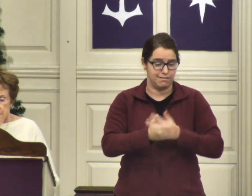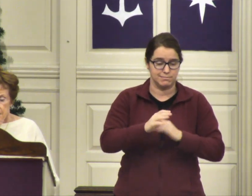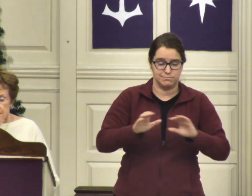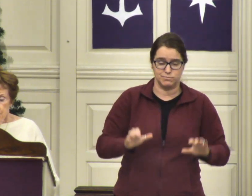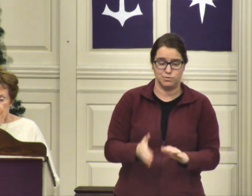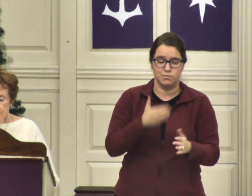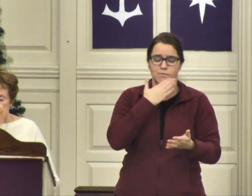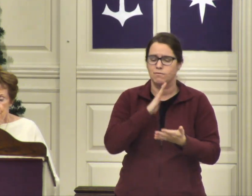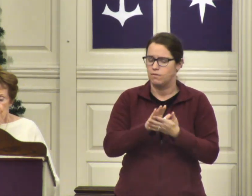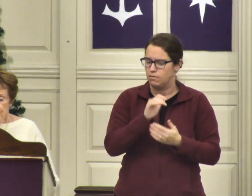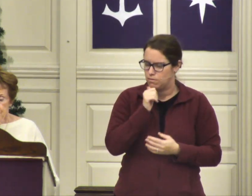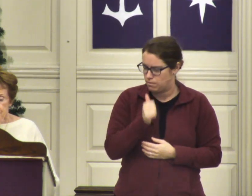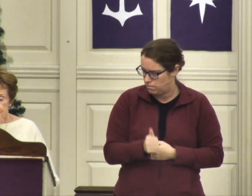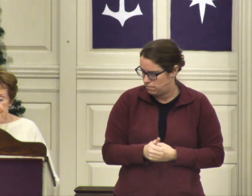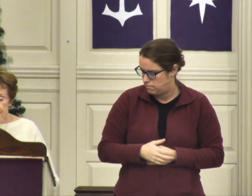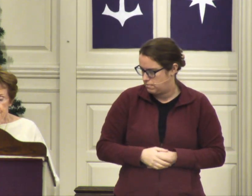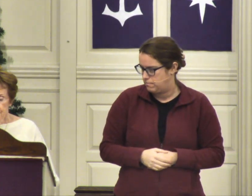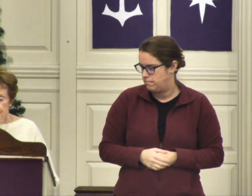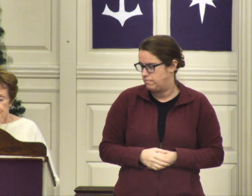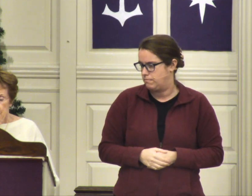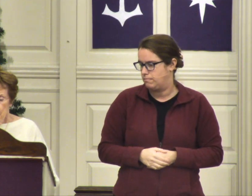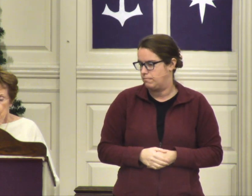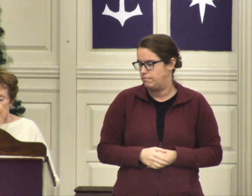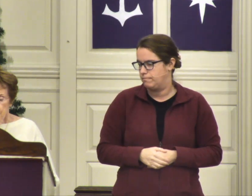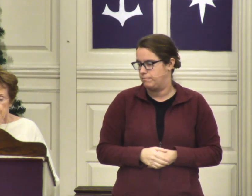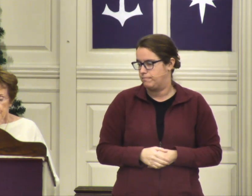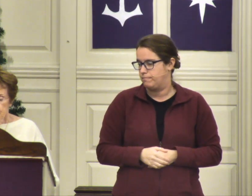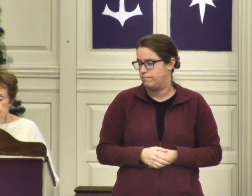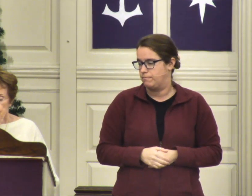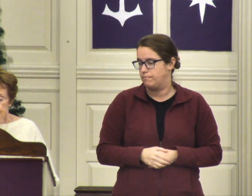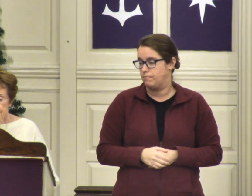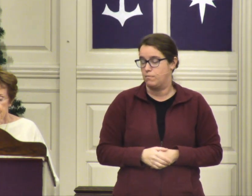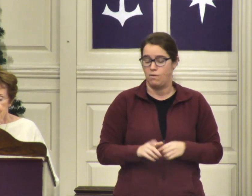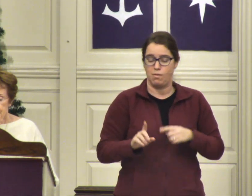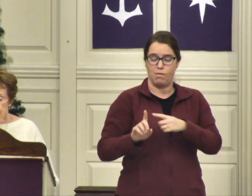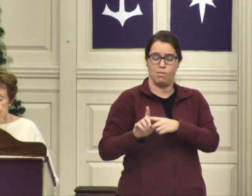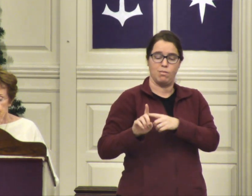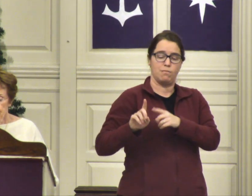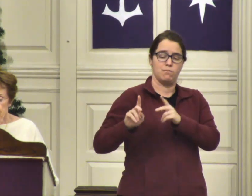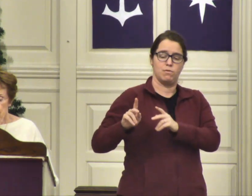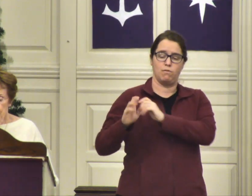Let not the foreigner say, when we would join himself to